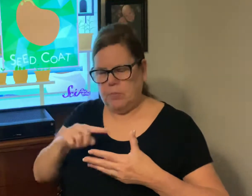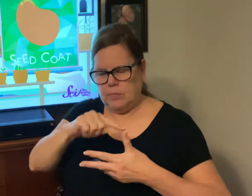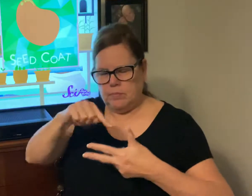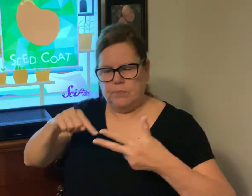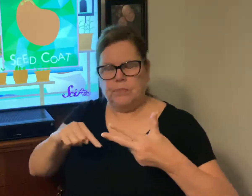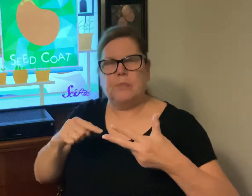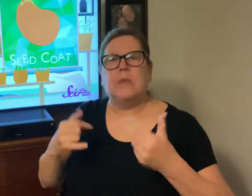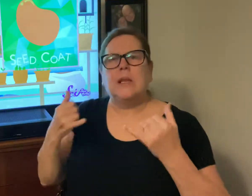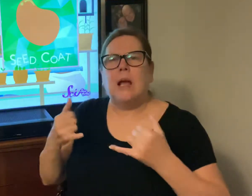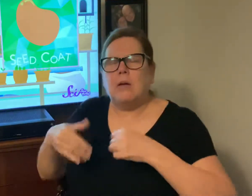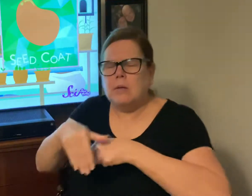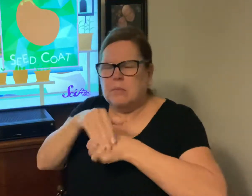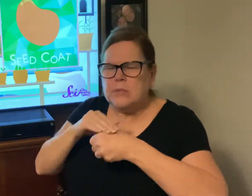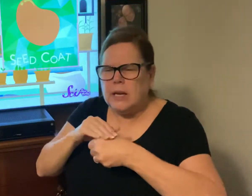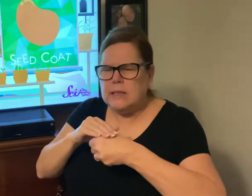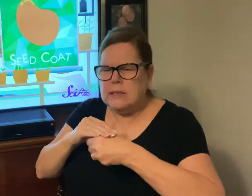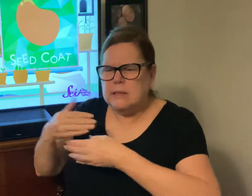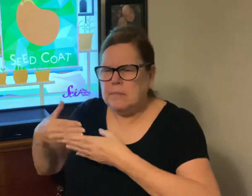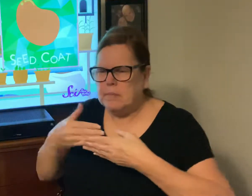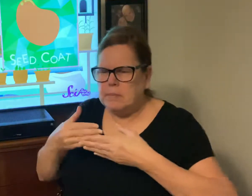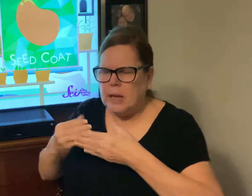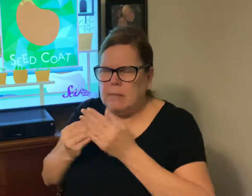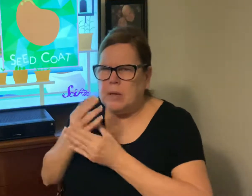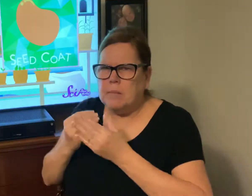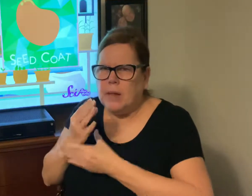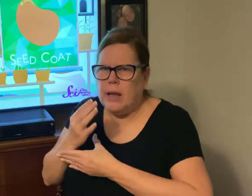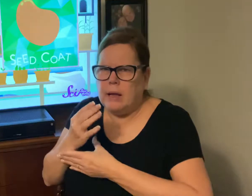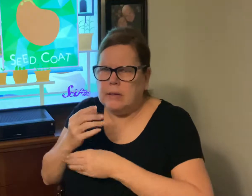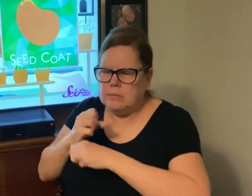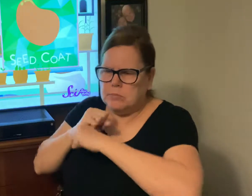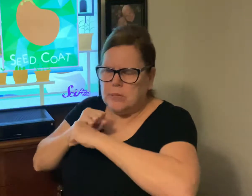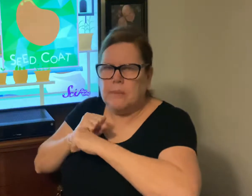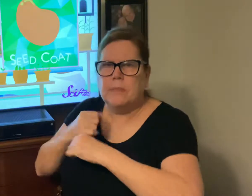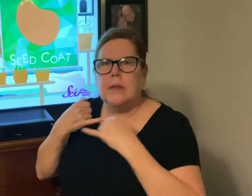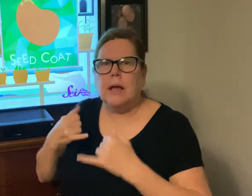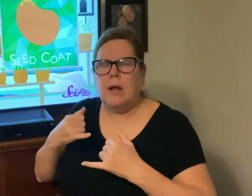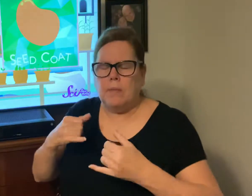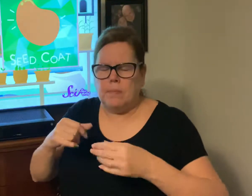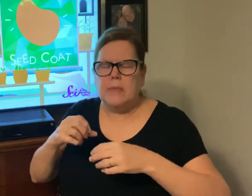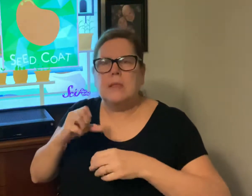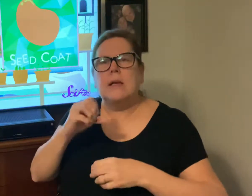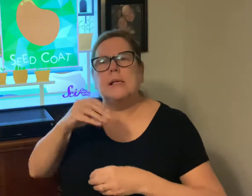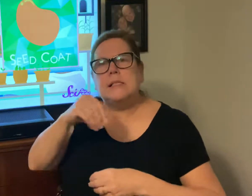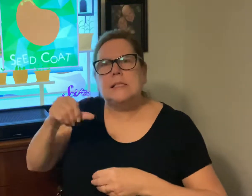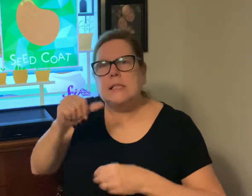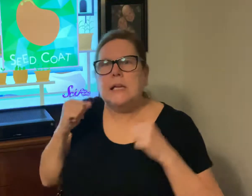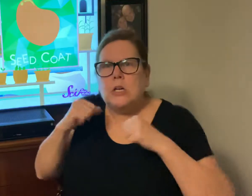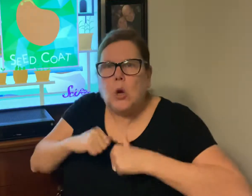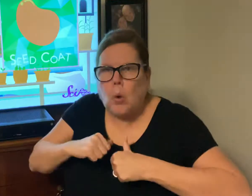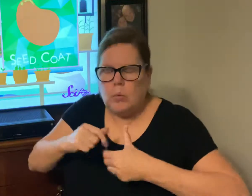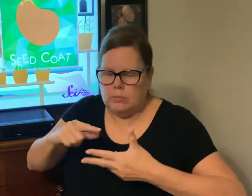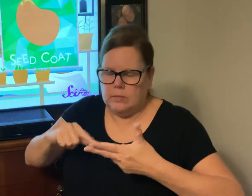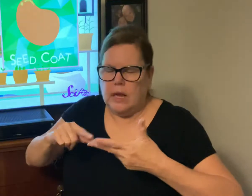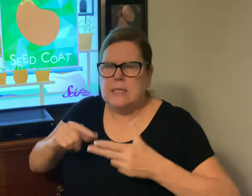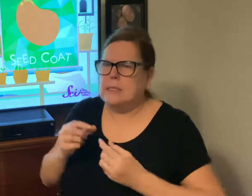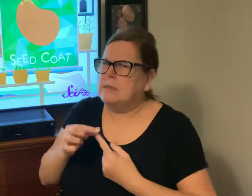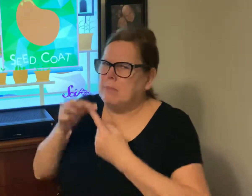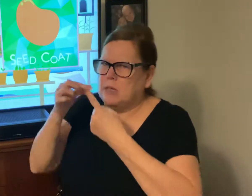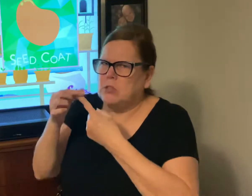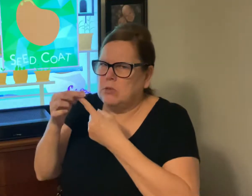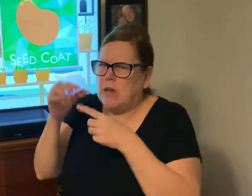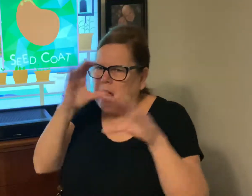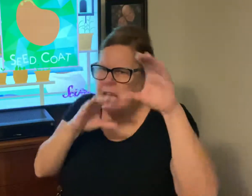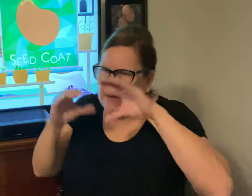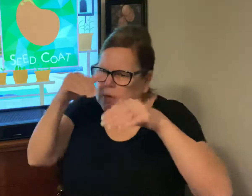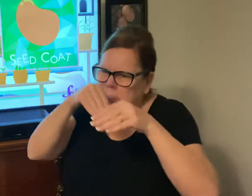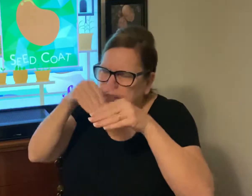seed, protecting the little baby plant inside and keeping it from drying out. The seed coat also has super sensing powers. It has special chemicals in it